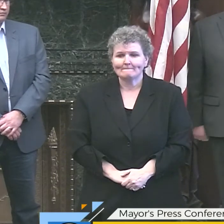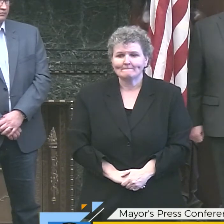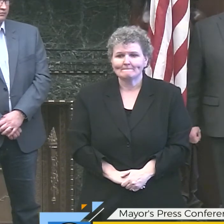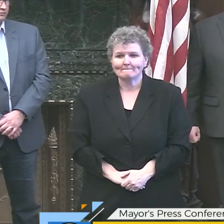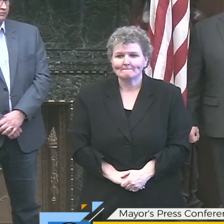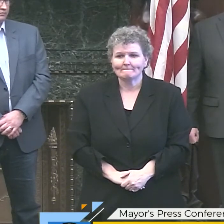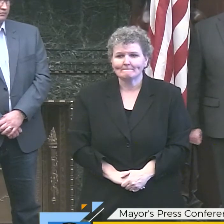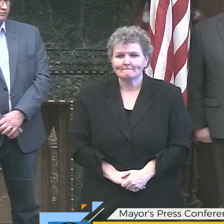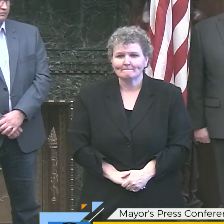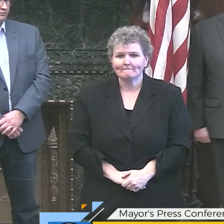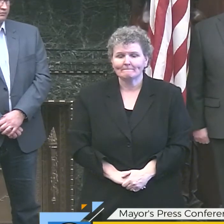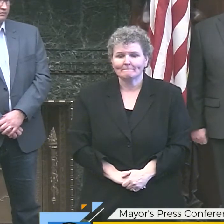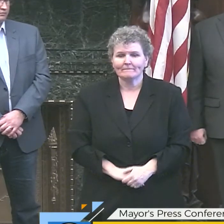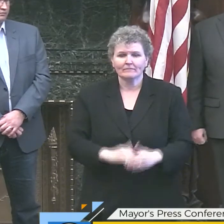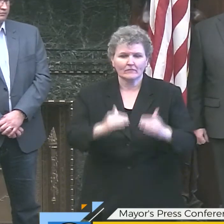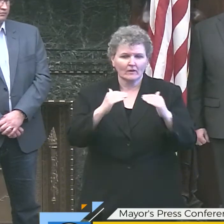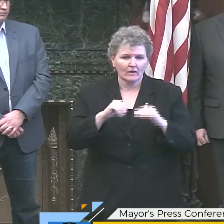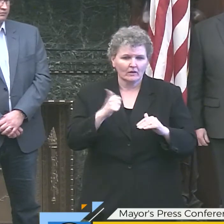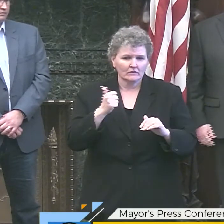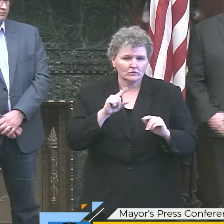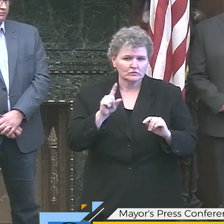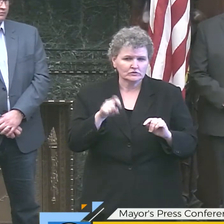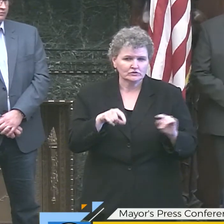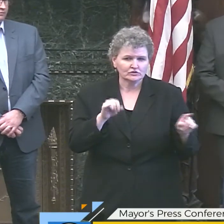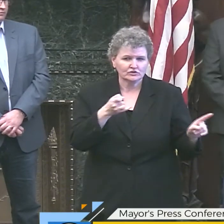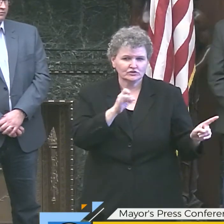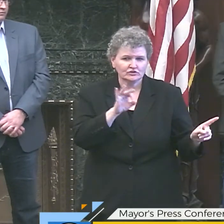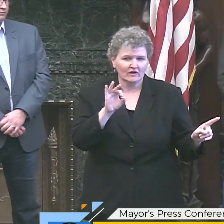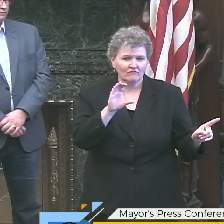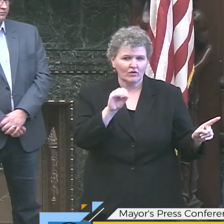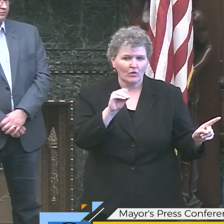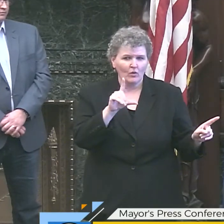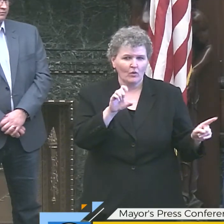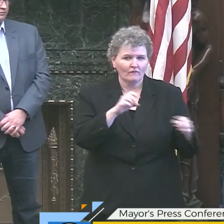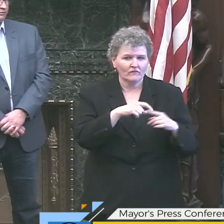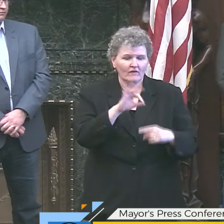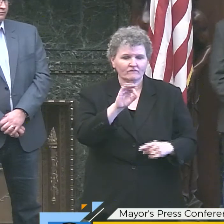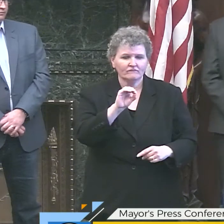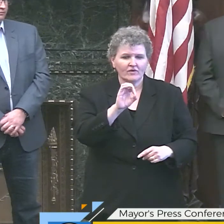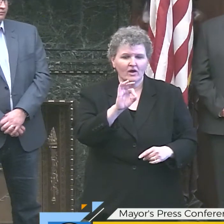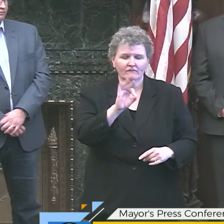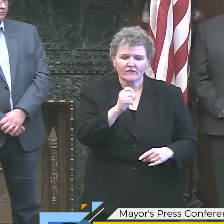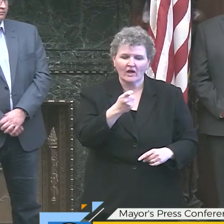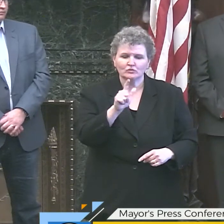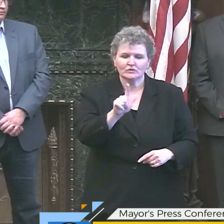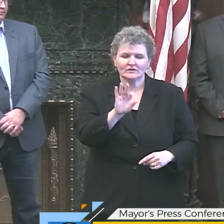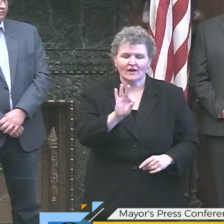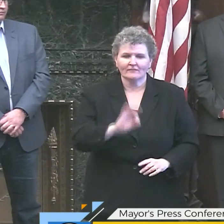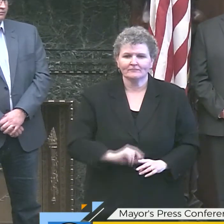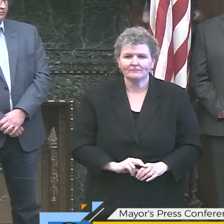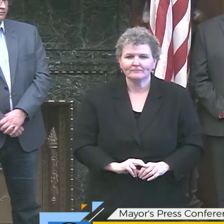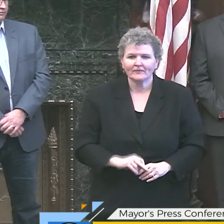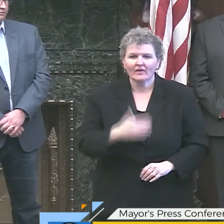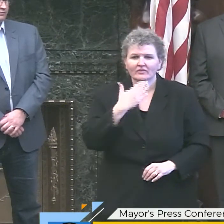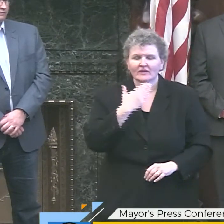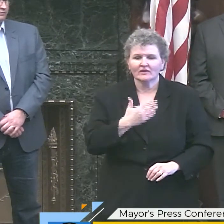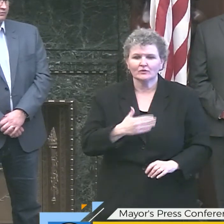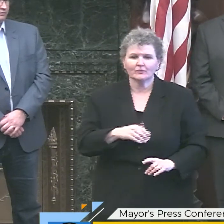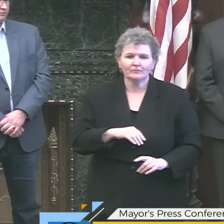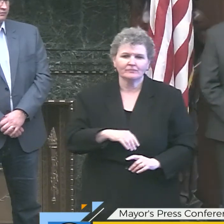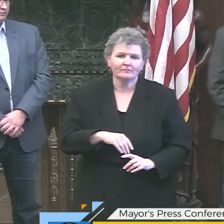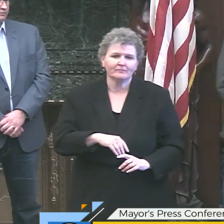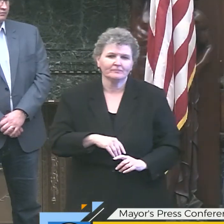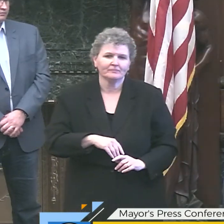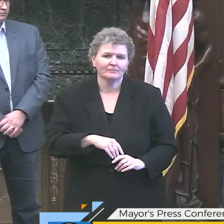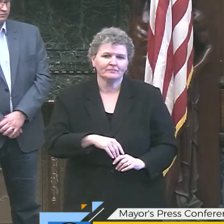Thanks, Denise. We are now going to go to Jeff Cole at Box 29. You are now unmuted. Thank you. Back to Mayor